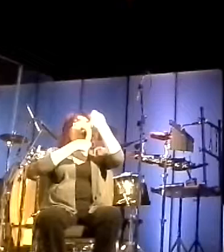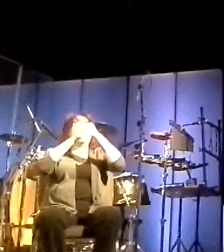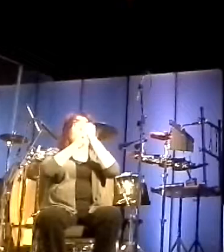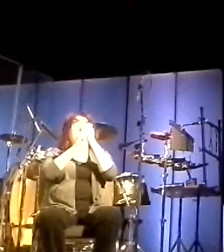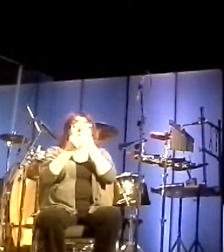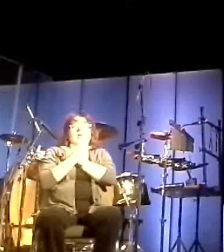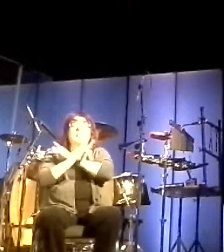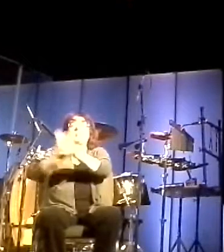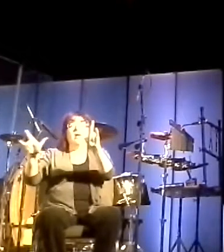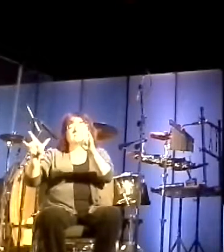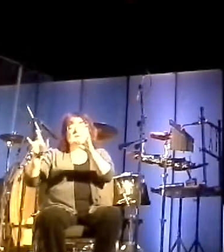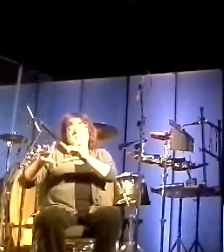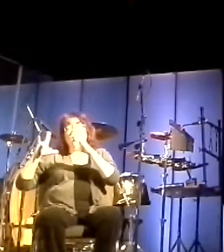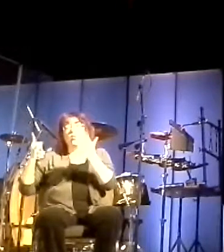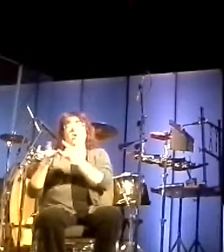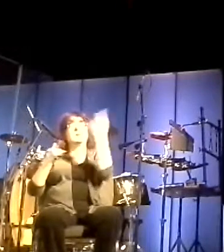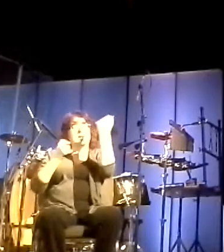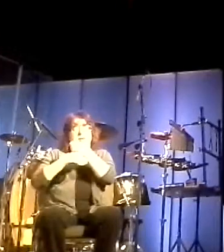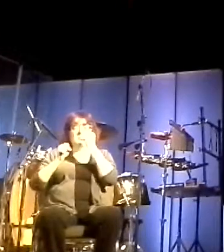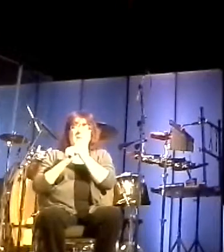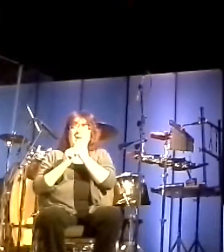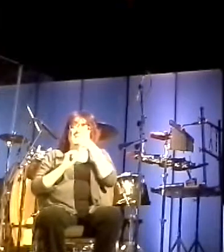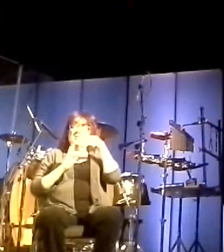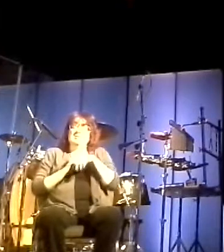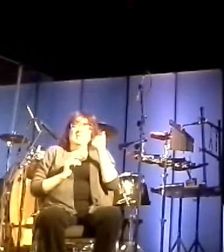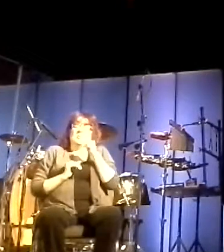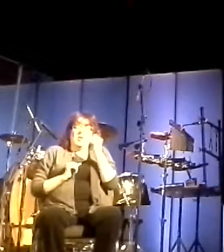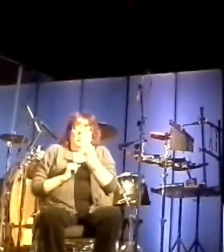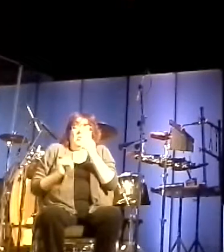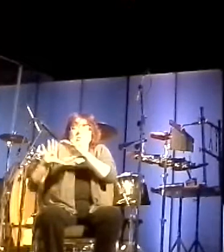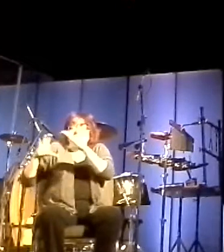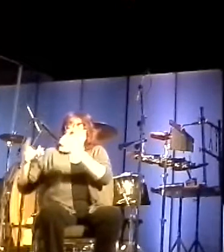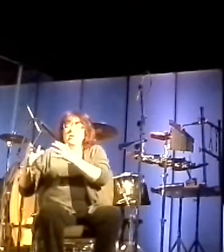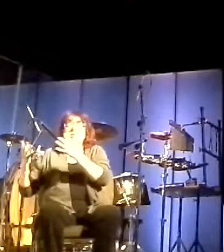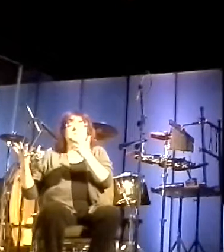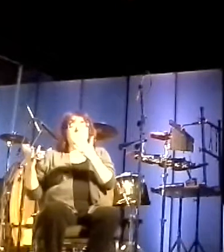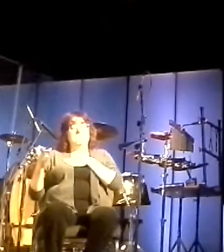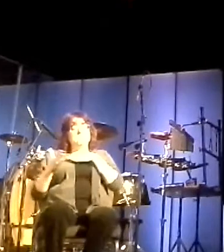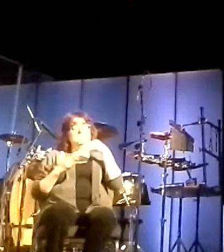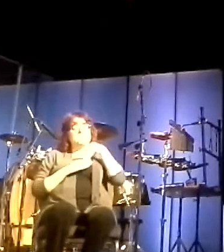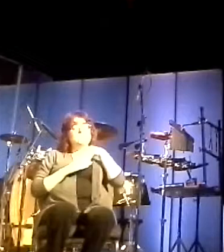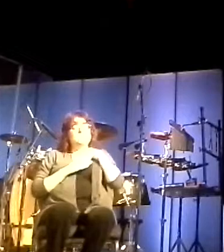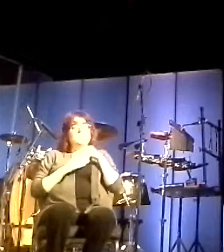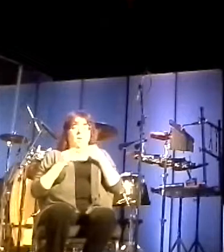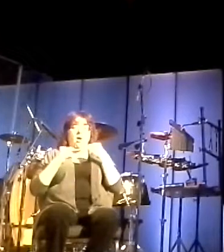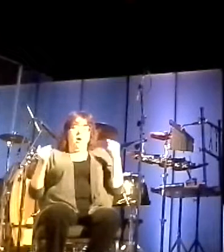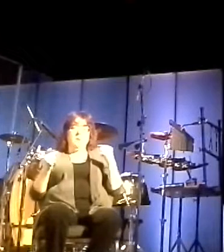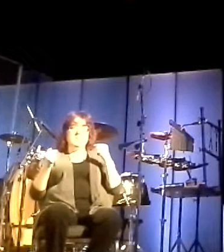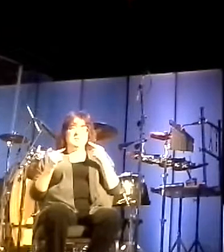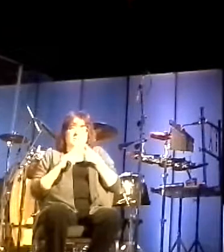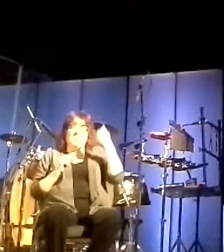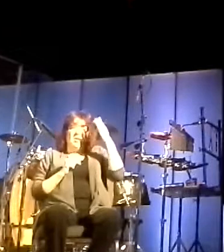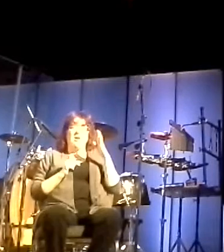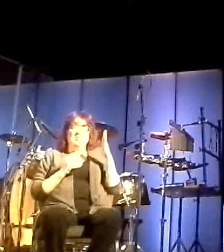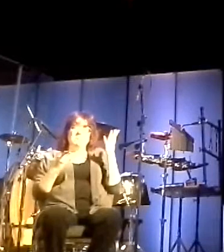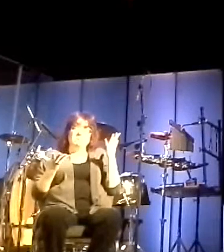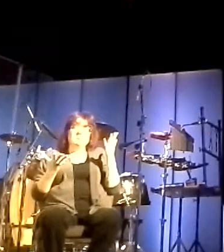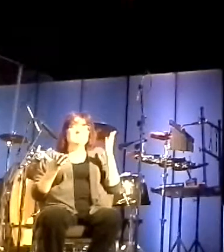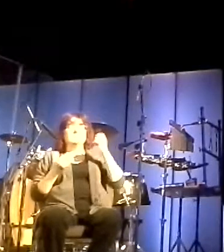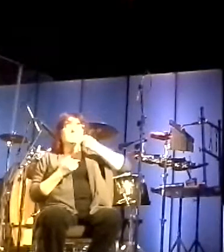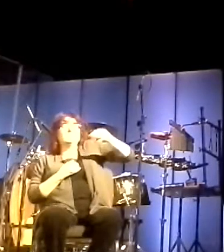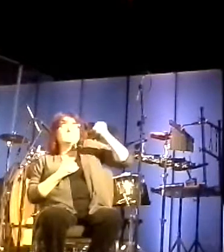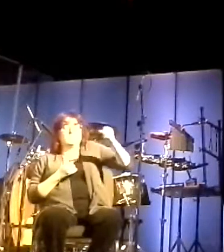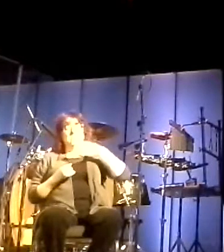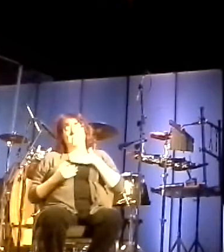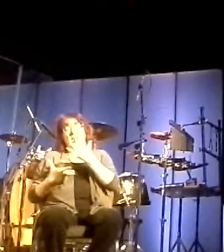us, and he created this world. But this new creation is deeper than just this world. You see, in my heart, there's opposition to God from time to time. There's my